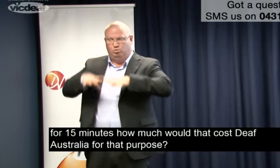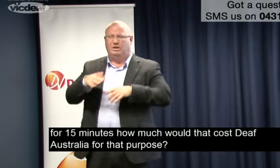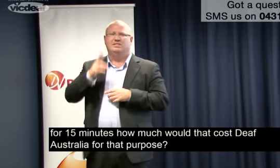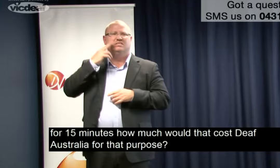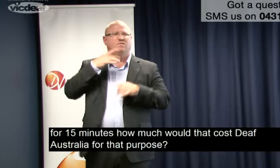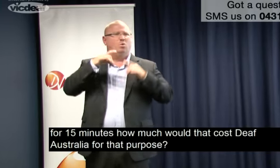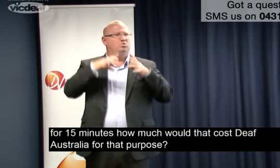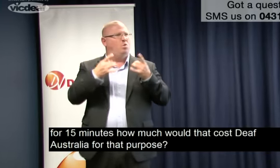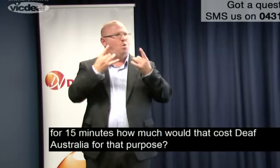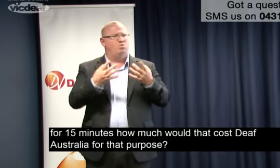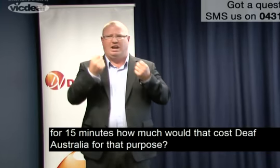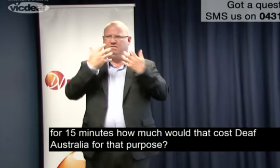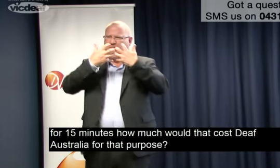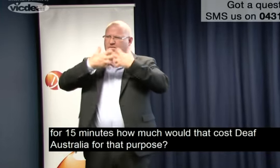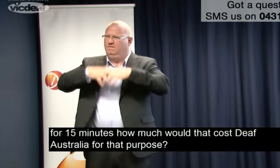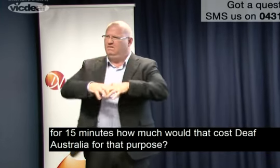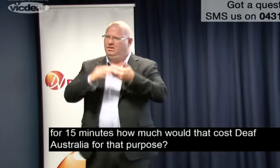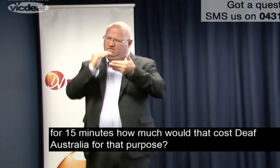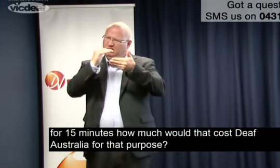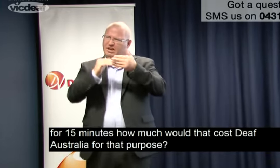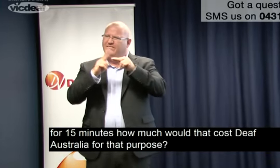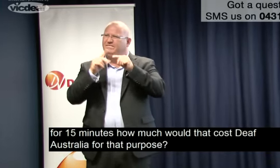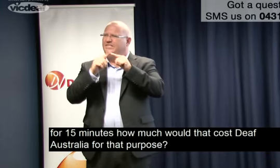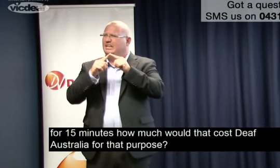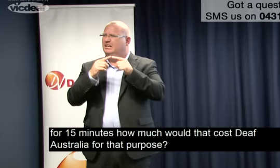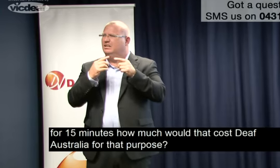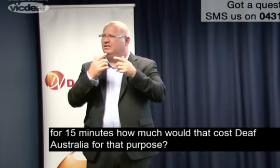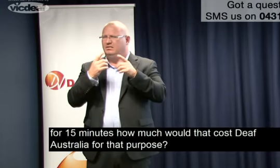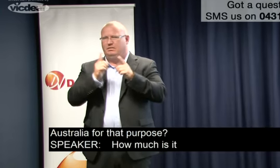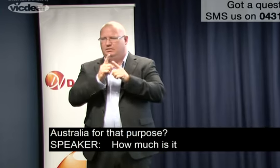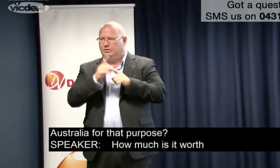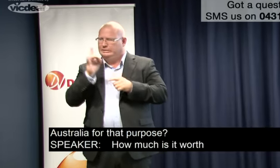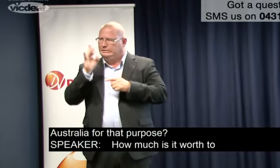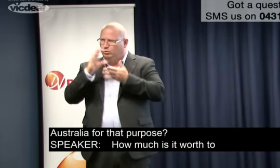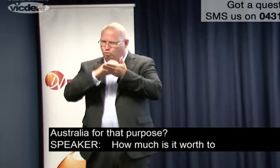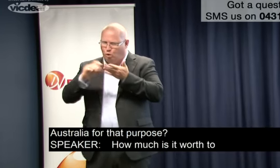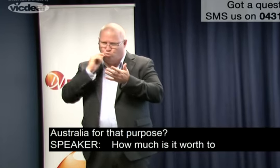How much is it worth to Deaf Australia? Well, Deaf Australia has already worked out a fee structure,